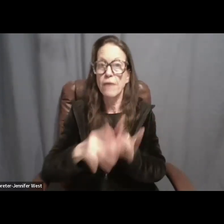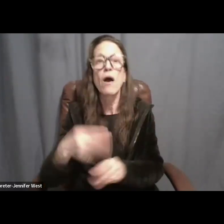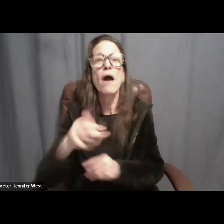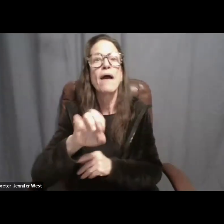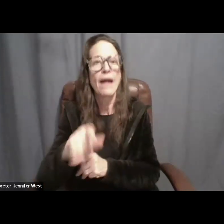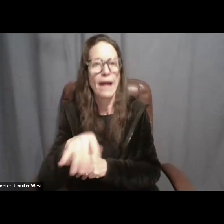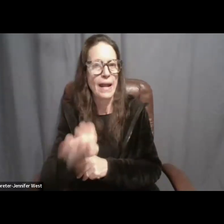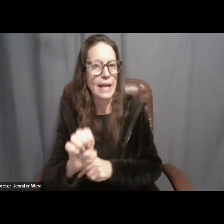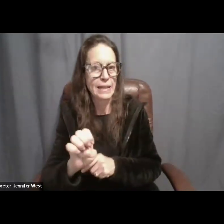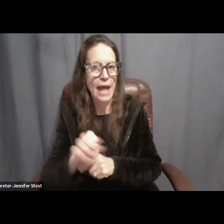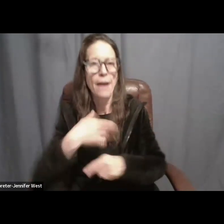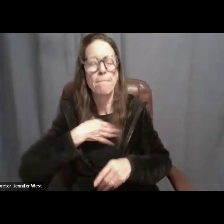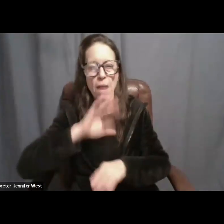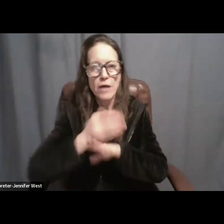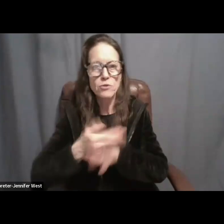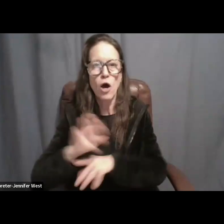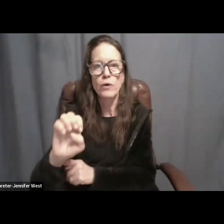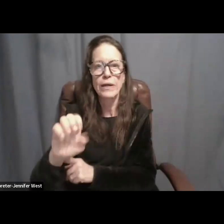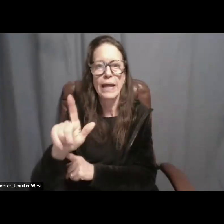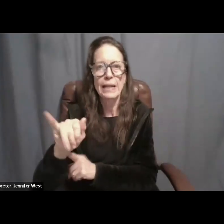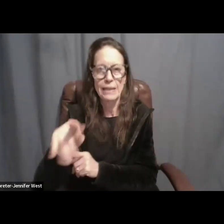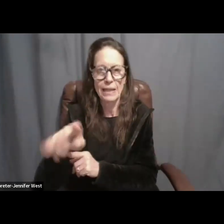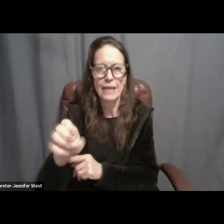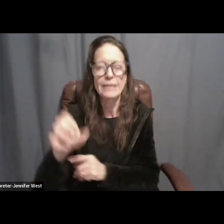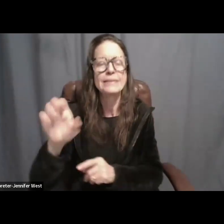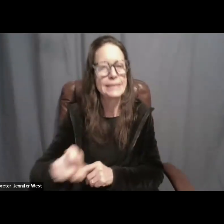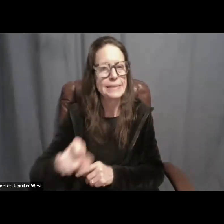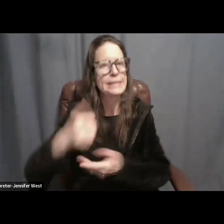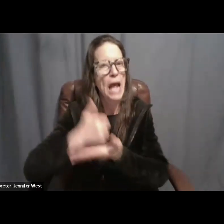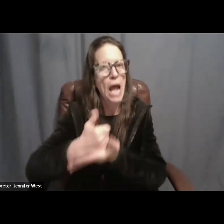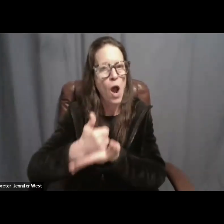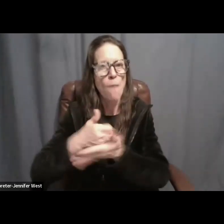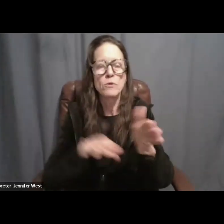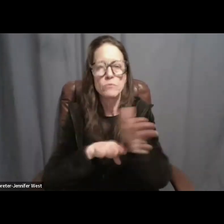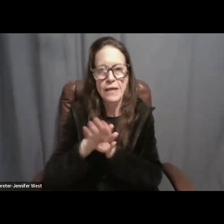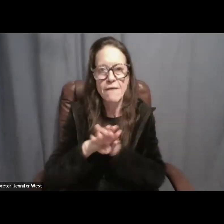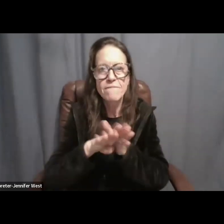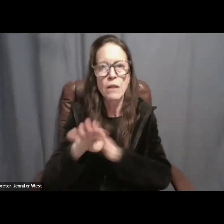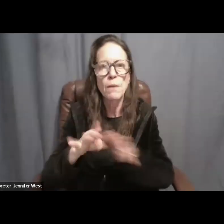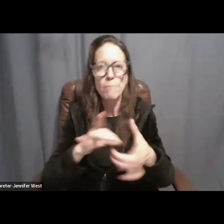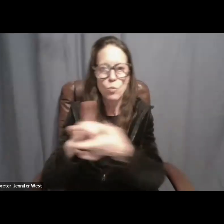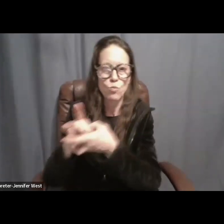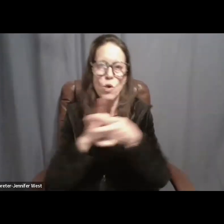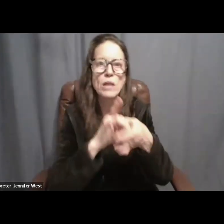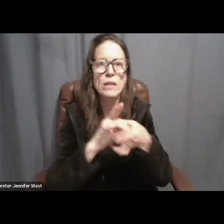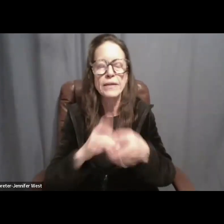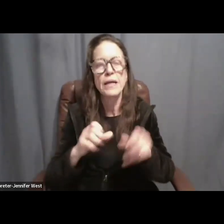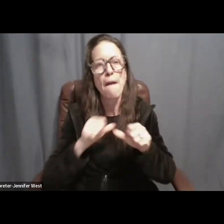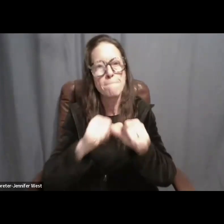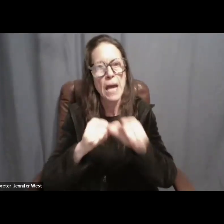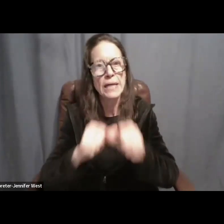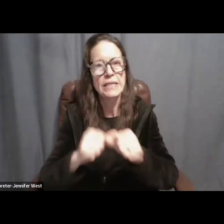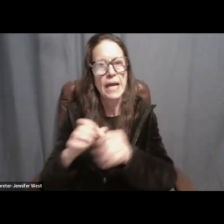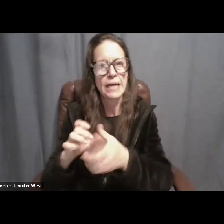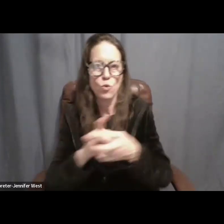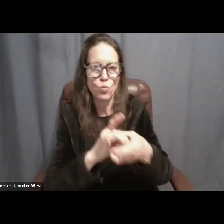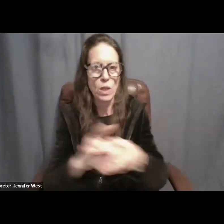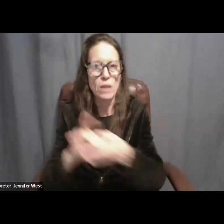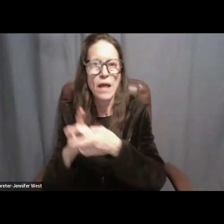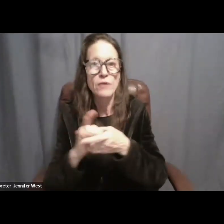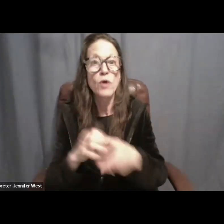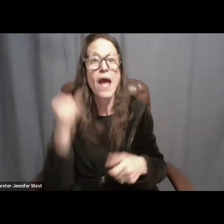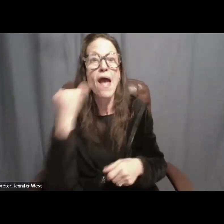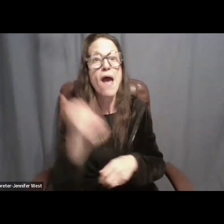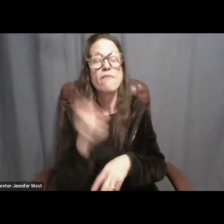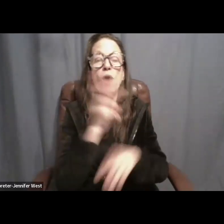in building relationships and maintaining them, so that when people move or